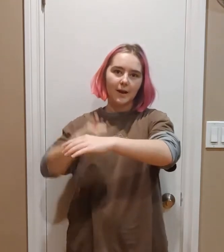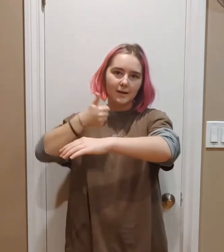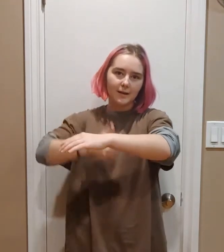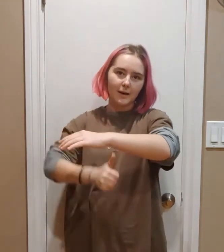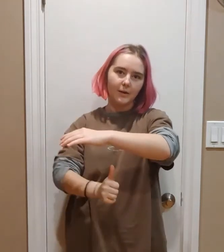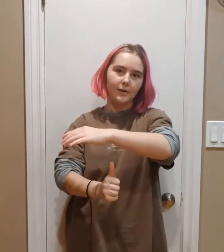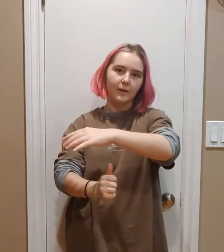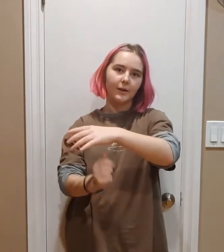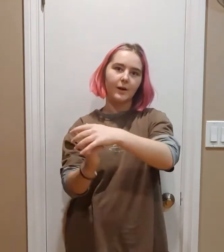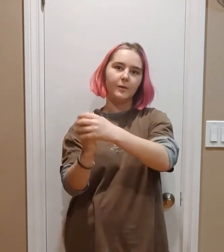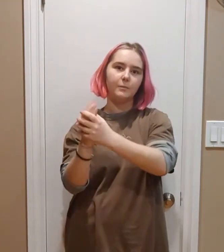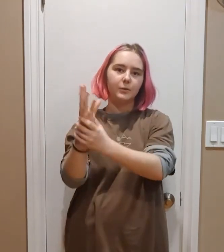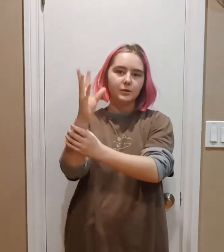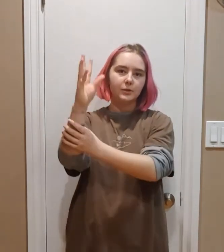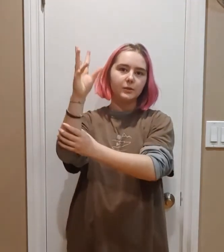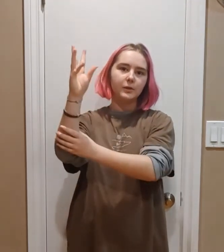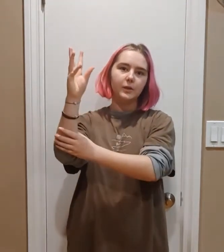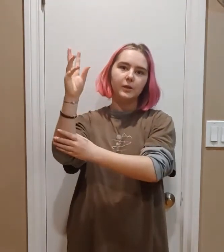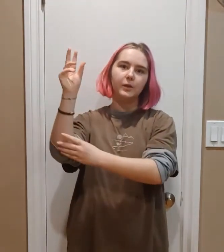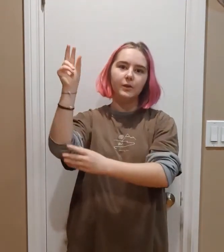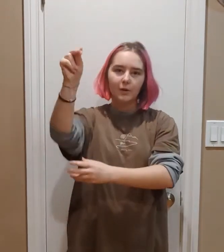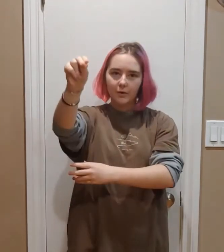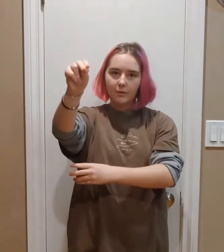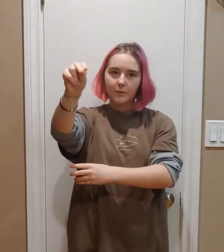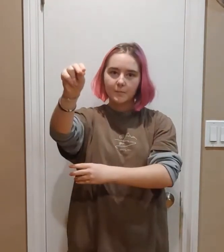hide it under a bushel. No.